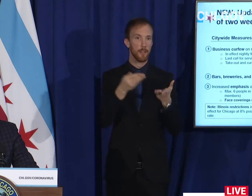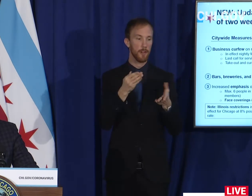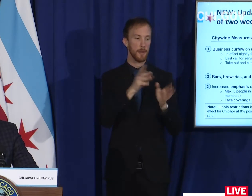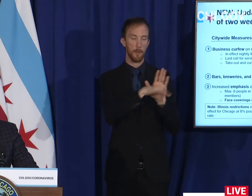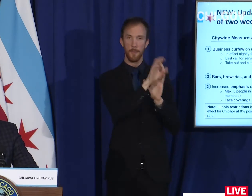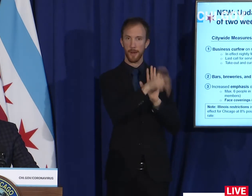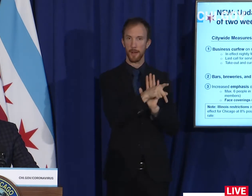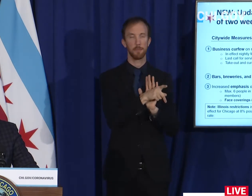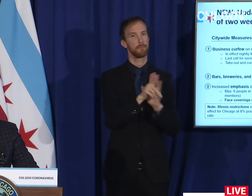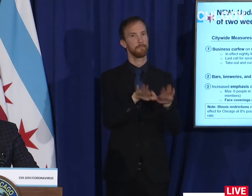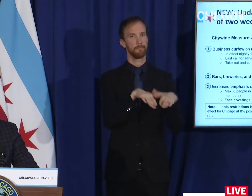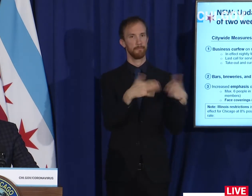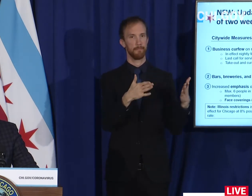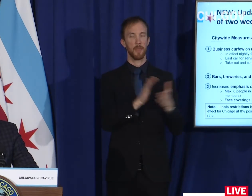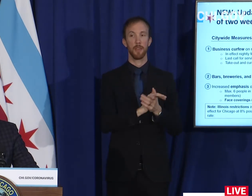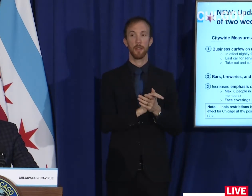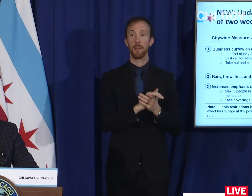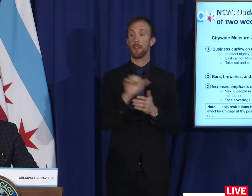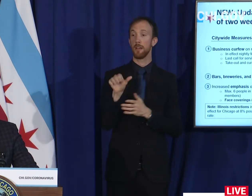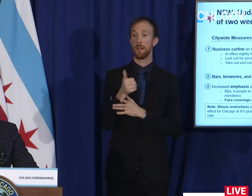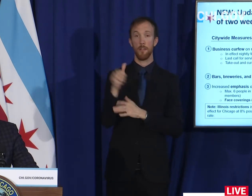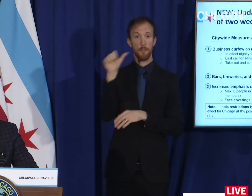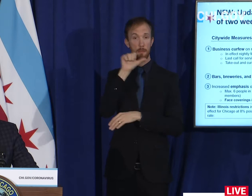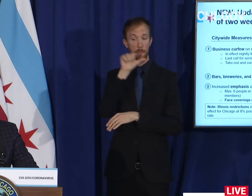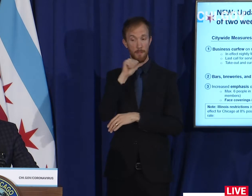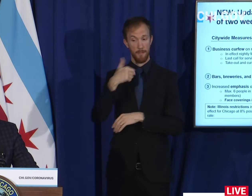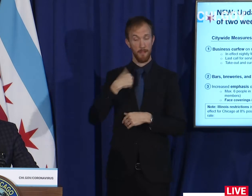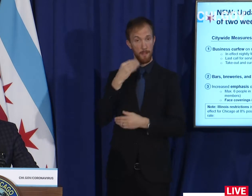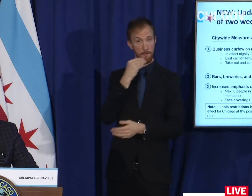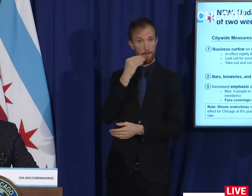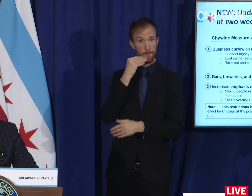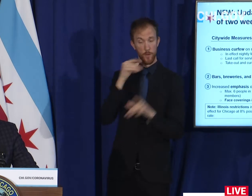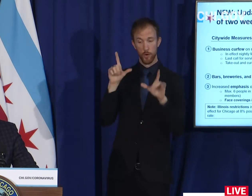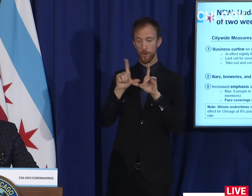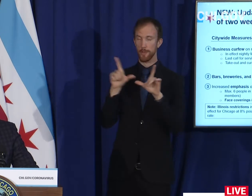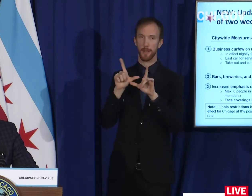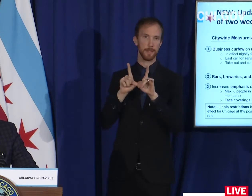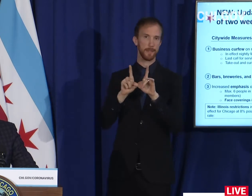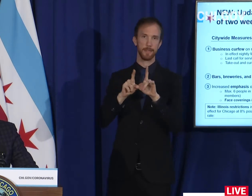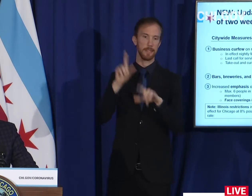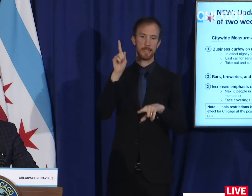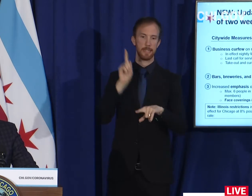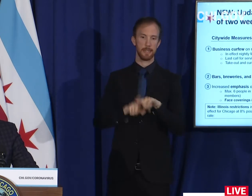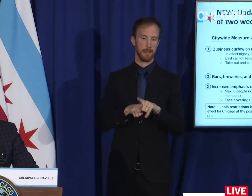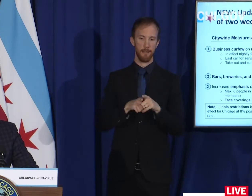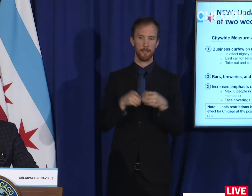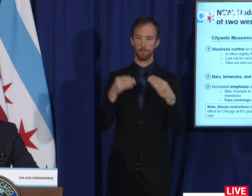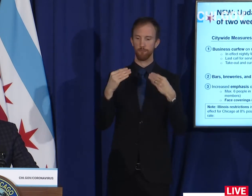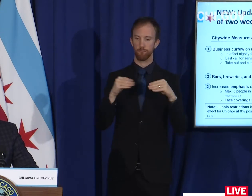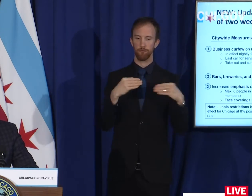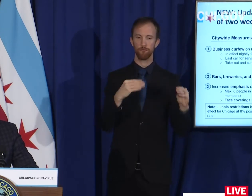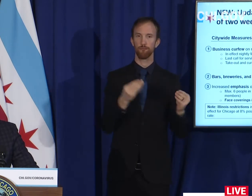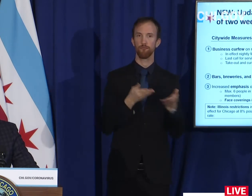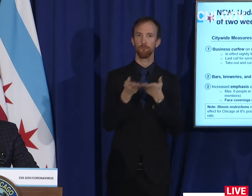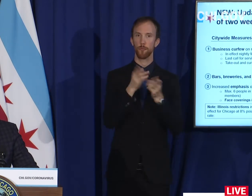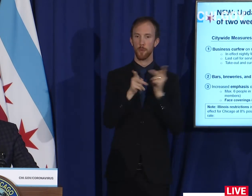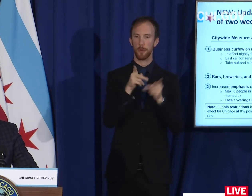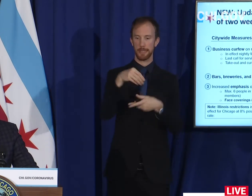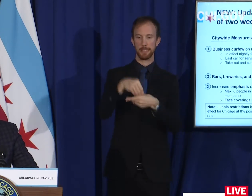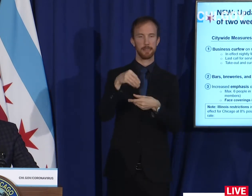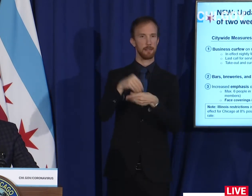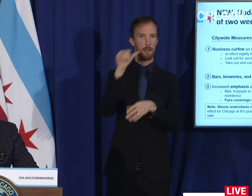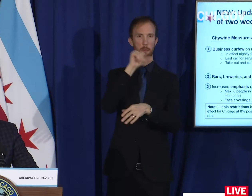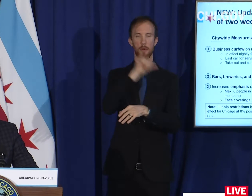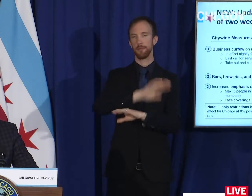food license will no longer be permitted to serve customers inside. And finally, I want to